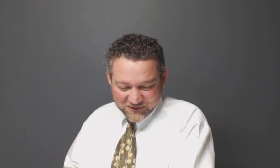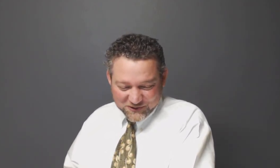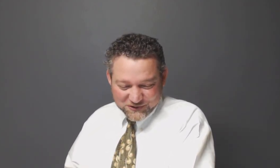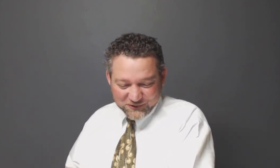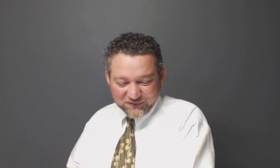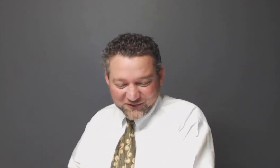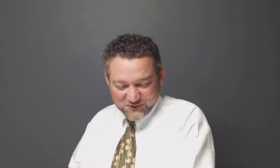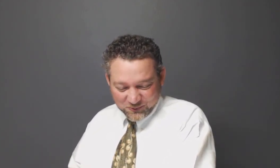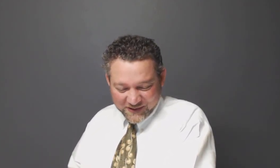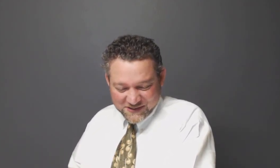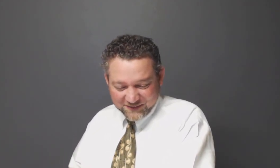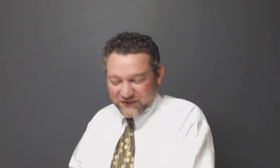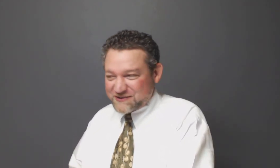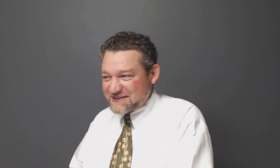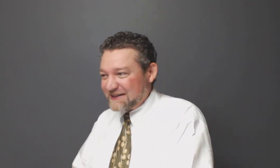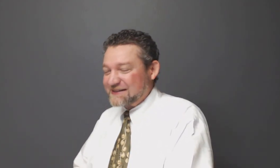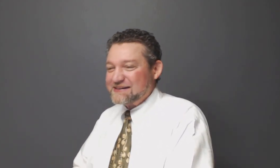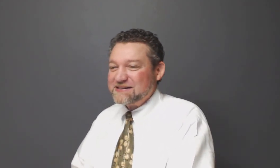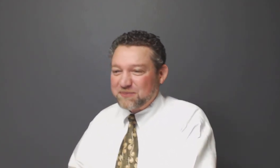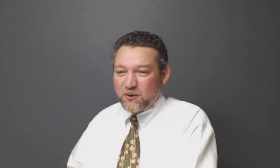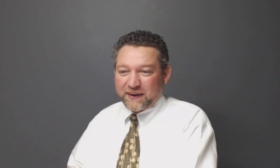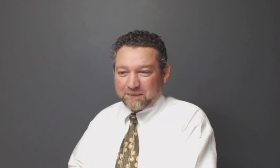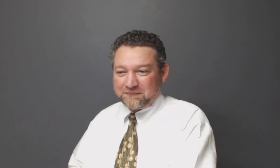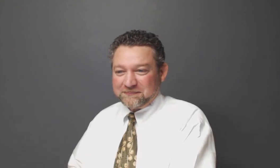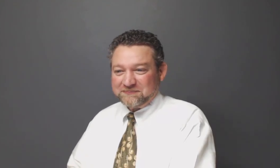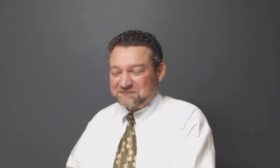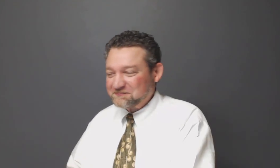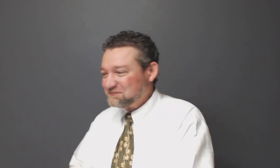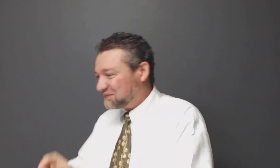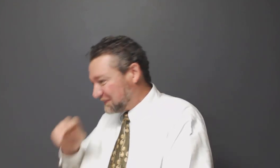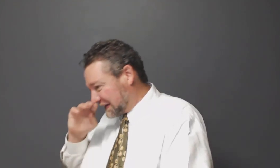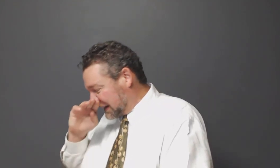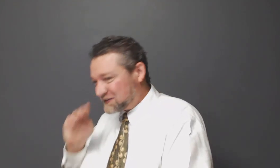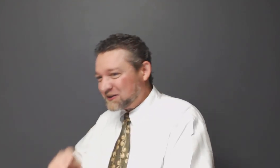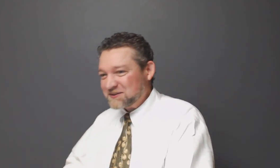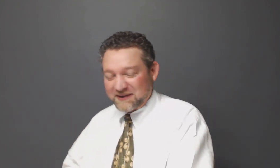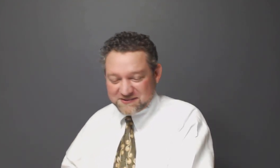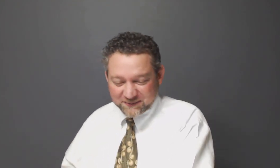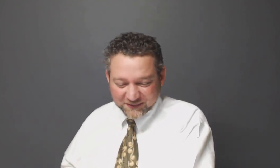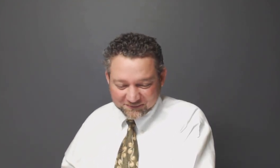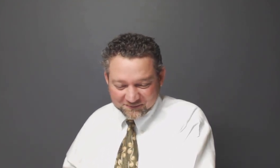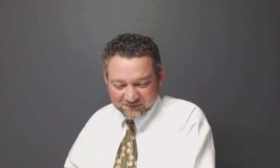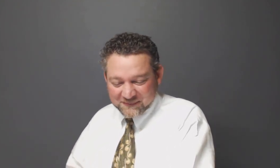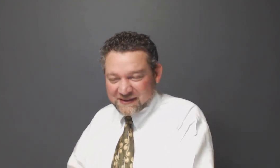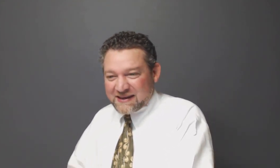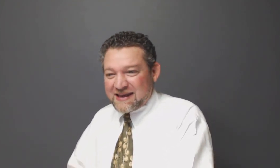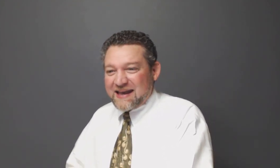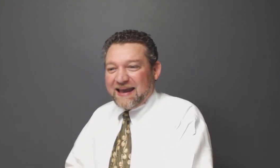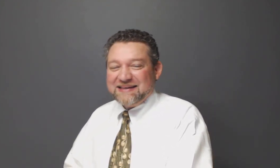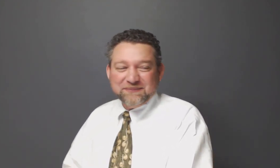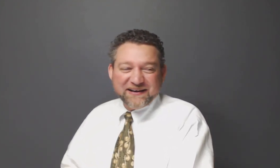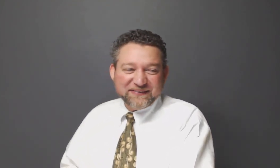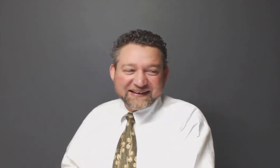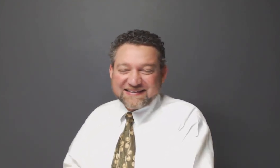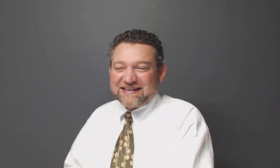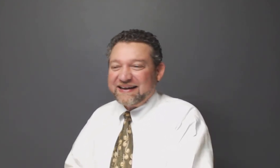going to show you verse 1 to verse 6 is a poem. And it talks about something. As a matter of fact, it's not